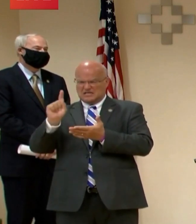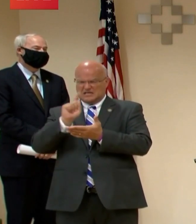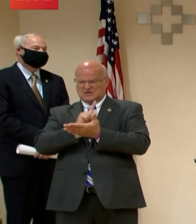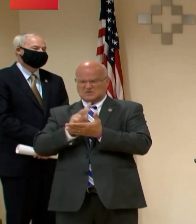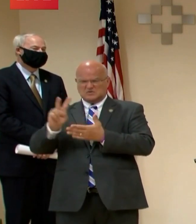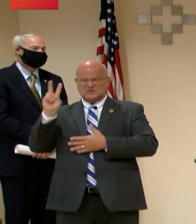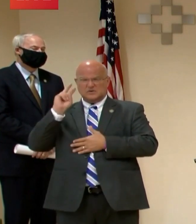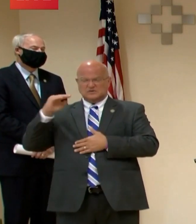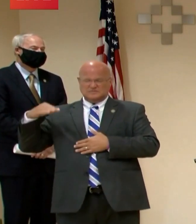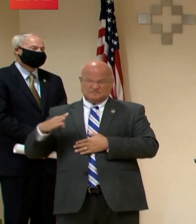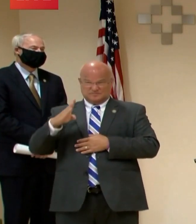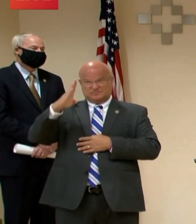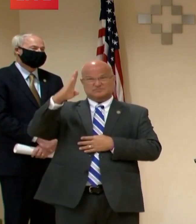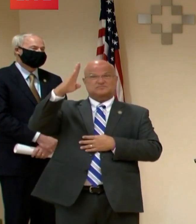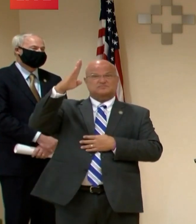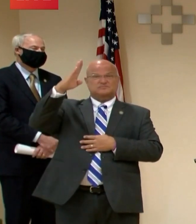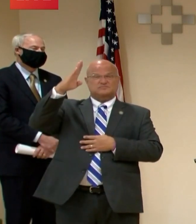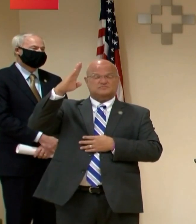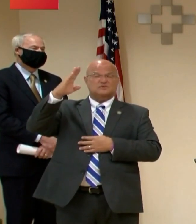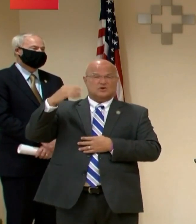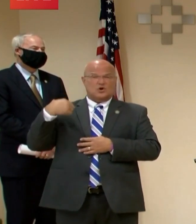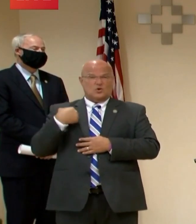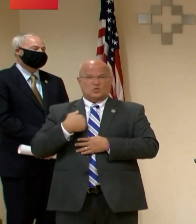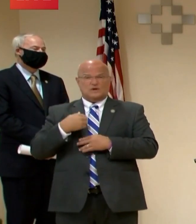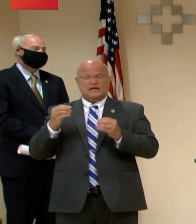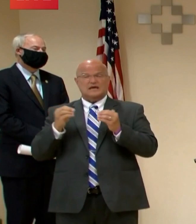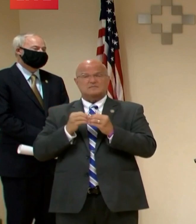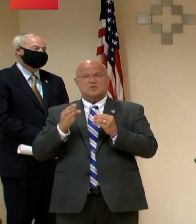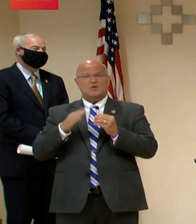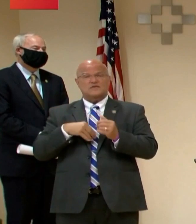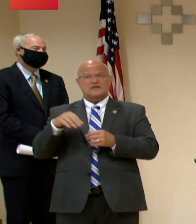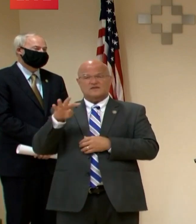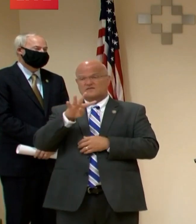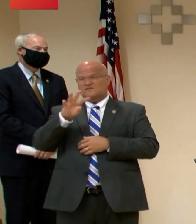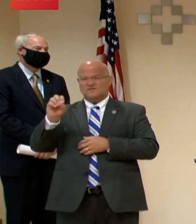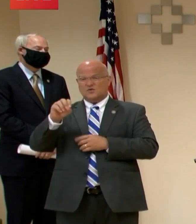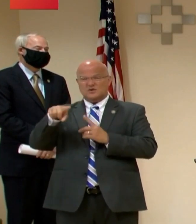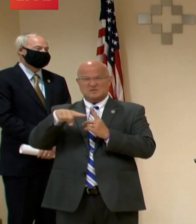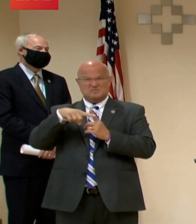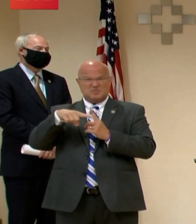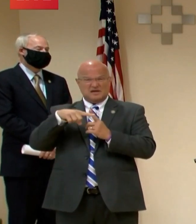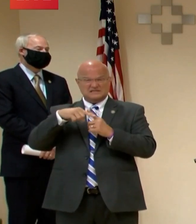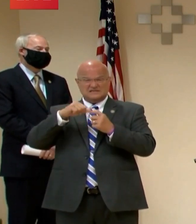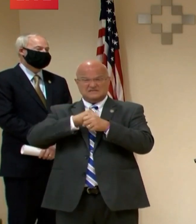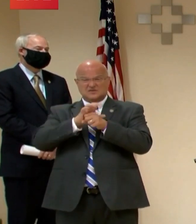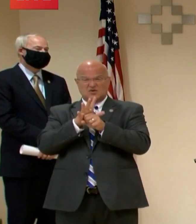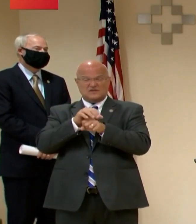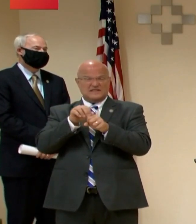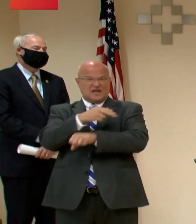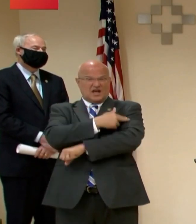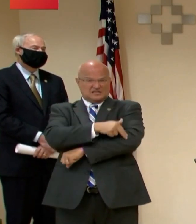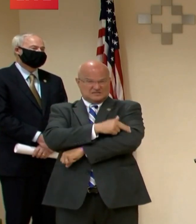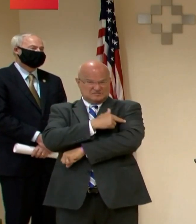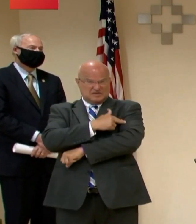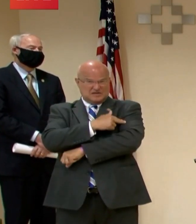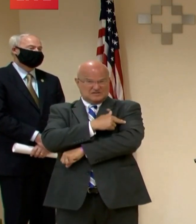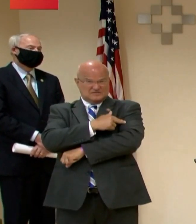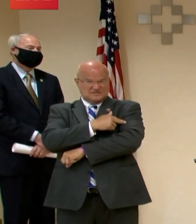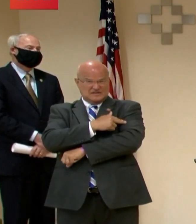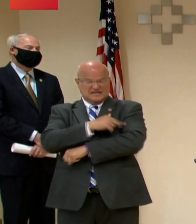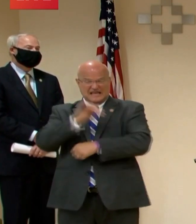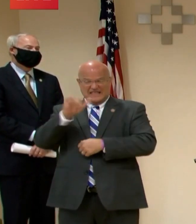a spike. We had over 40 positive COVID patients in our hospital. Of